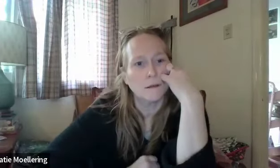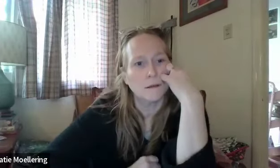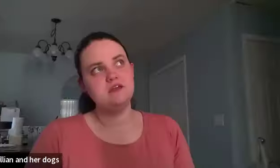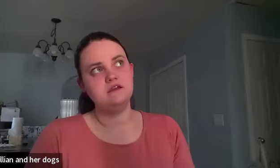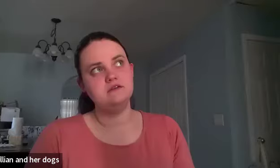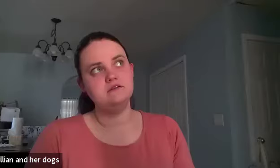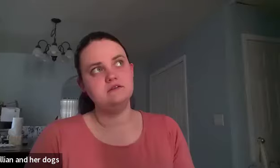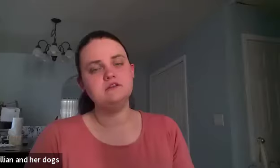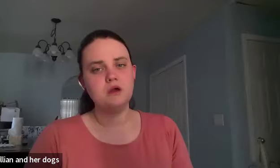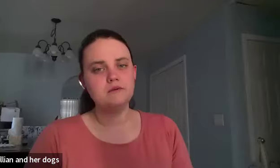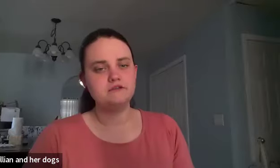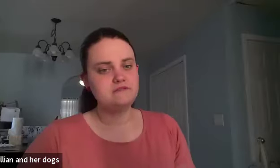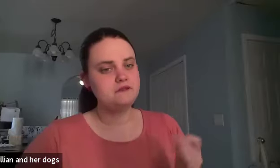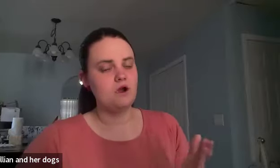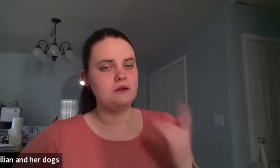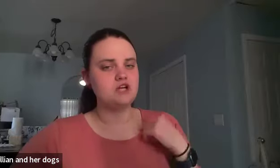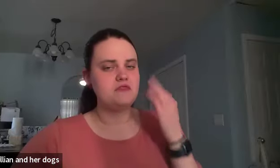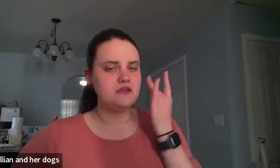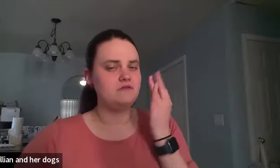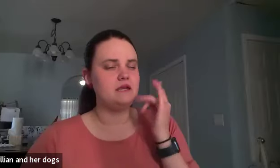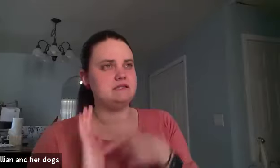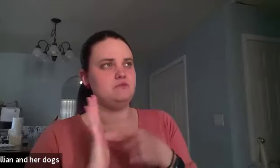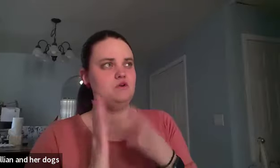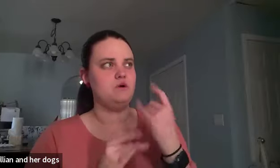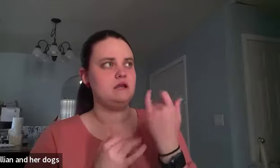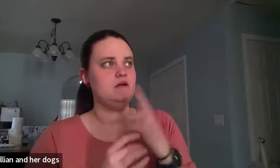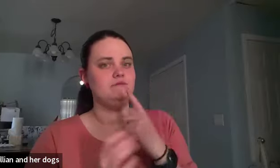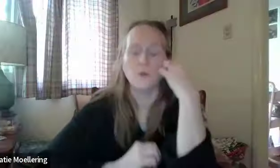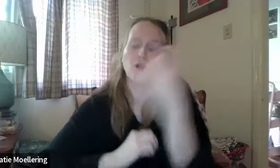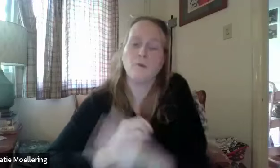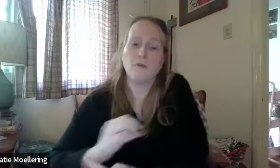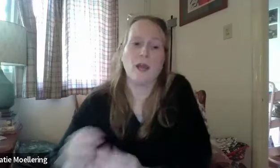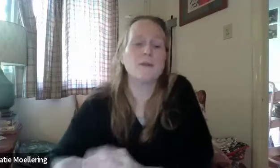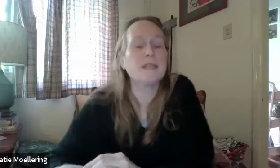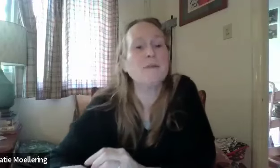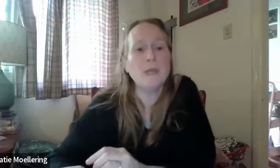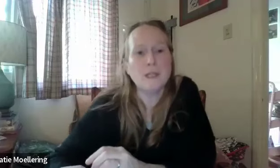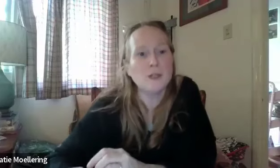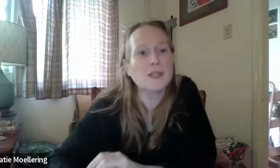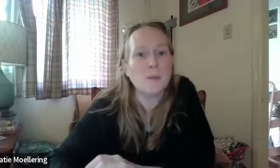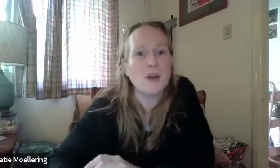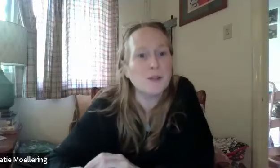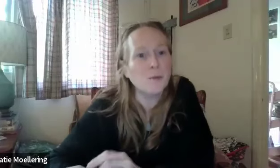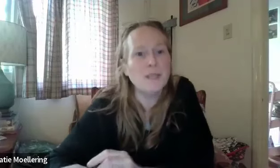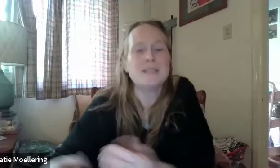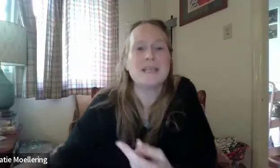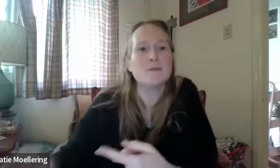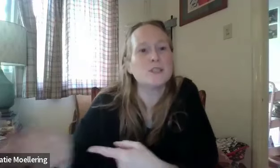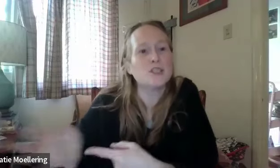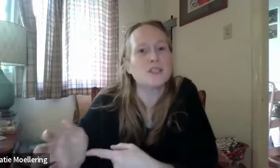trying to think. There definitely are, but I'm trying to think of an example of one right now. I don't Well, know if I was thinking we had learned a couple of other ones and that it was just